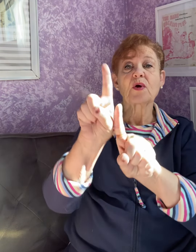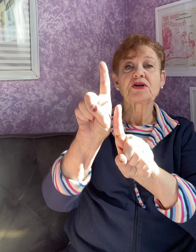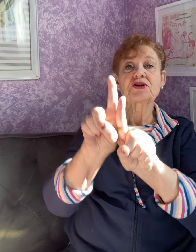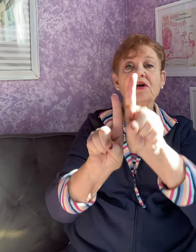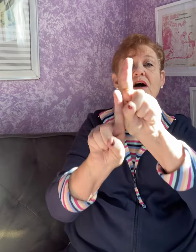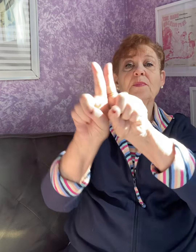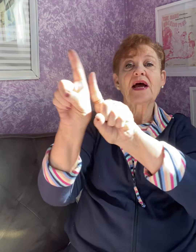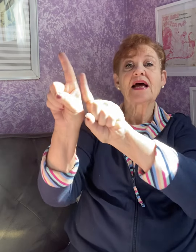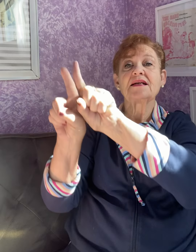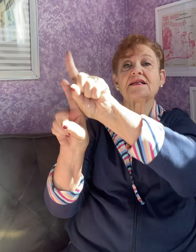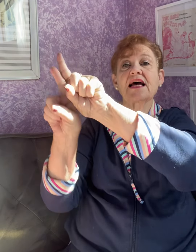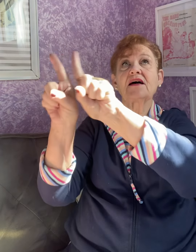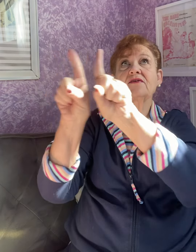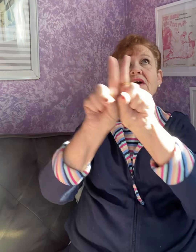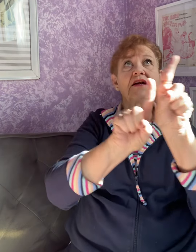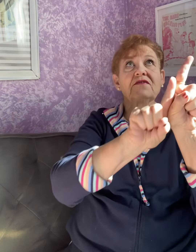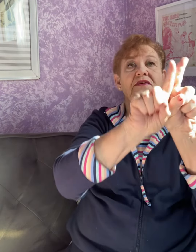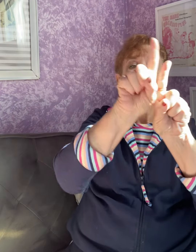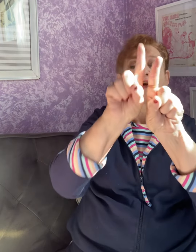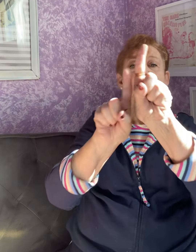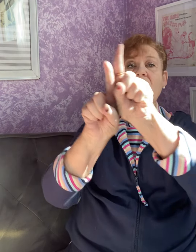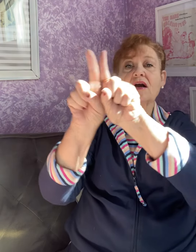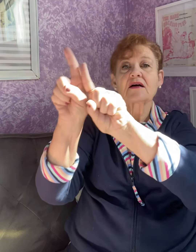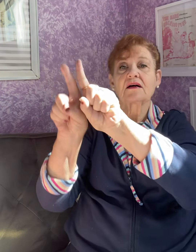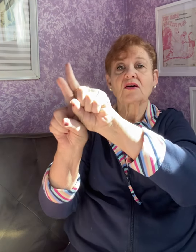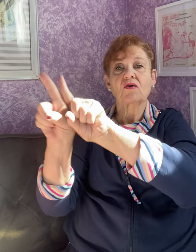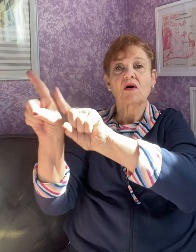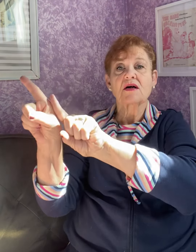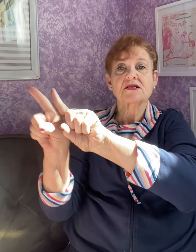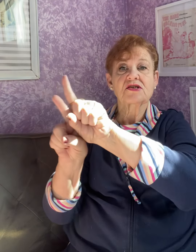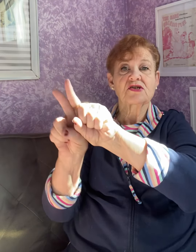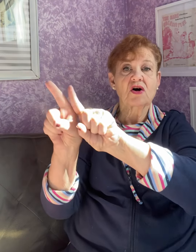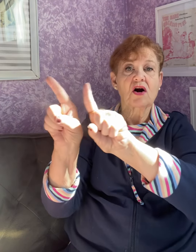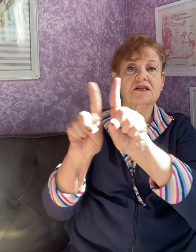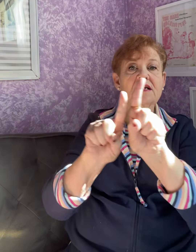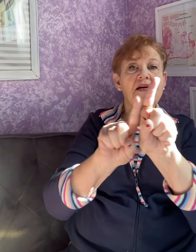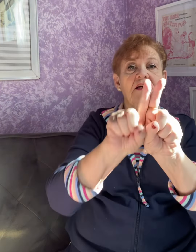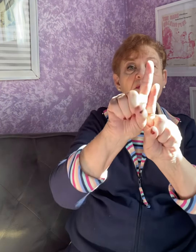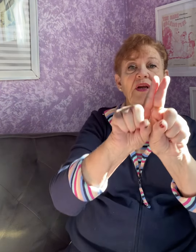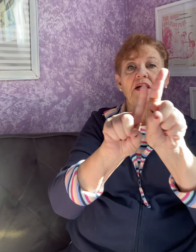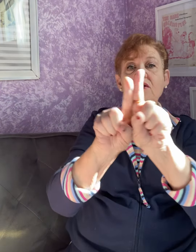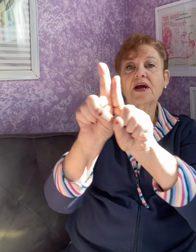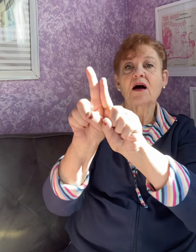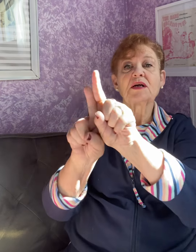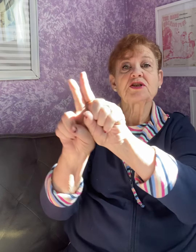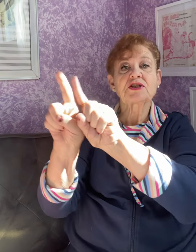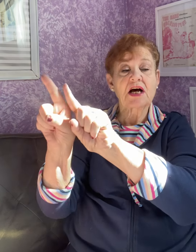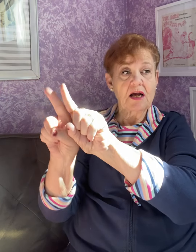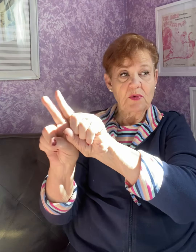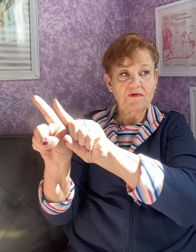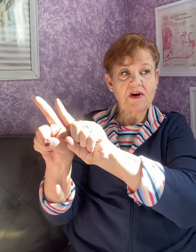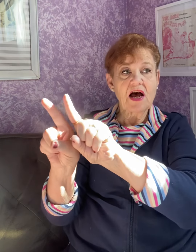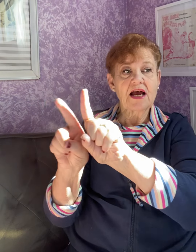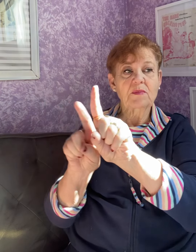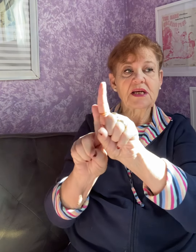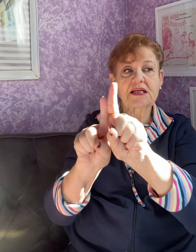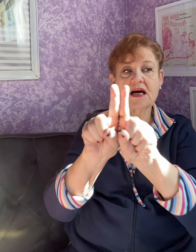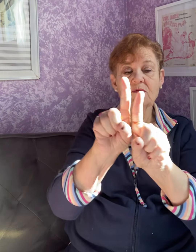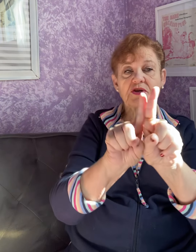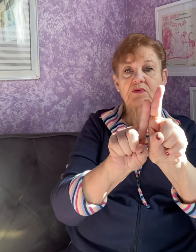brush up and down kind of in an arc across stars, depending on how much time you've got, how many times you would do